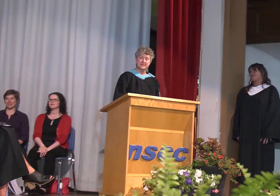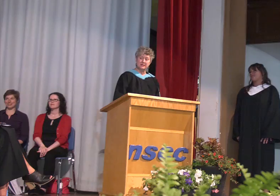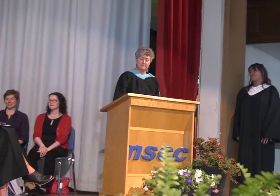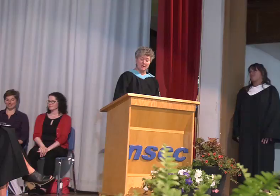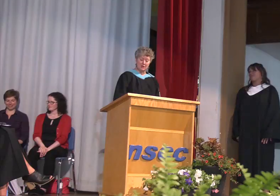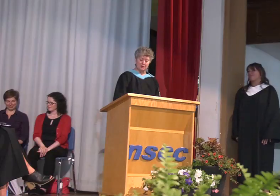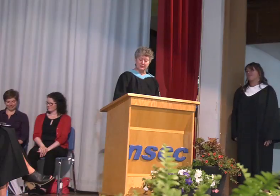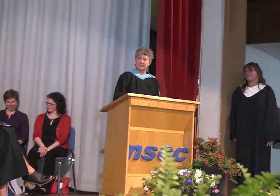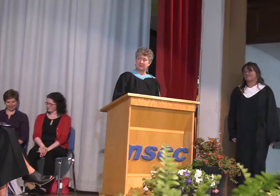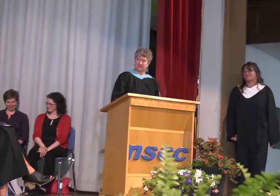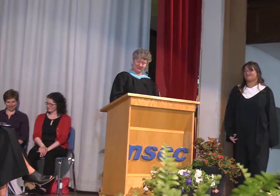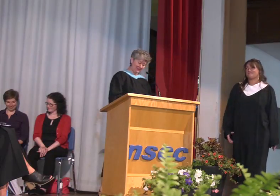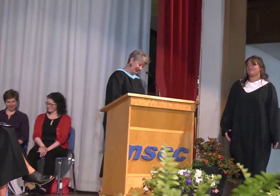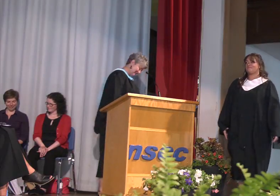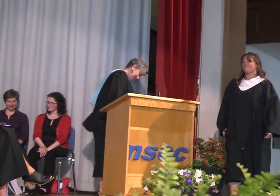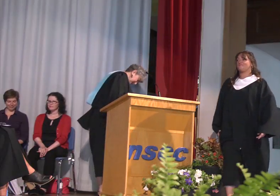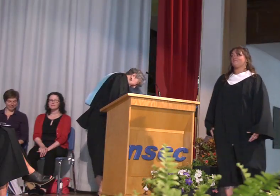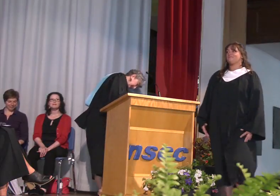Lisa Parker.